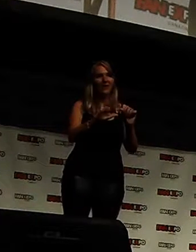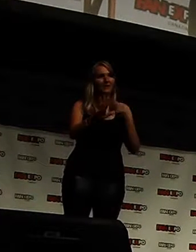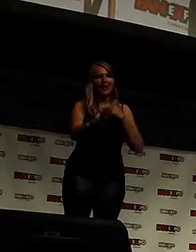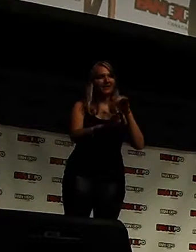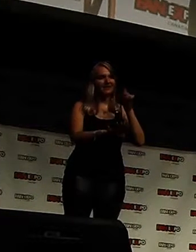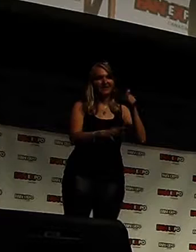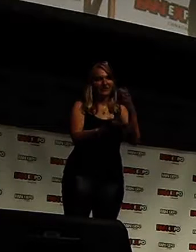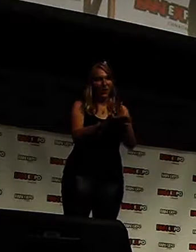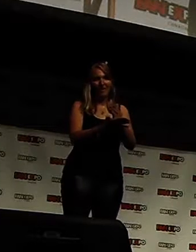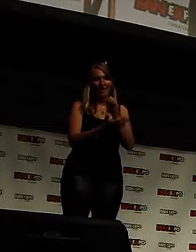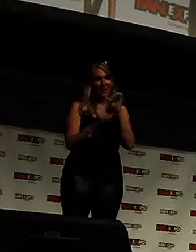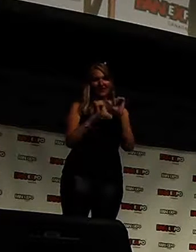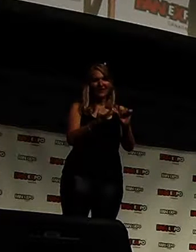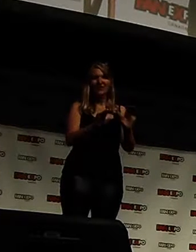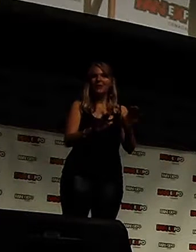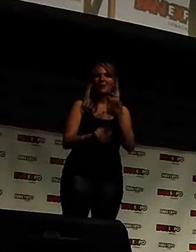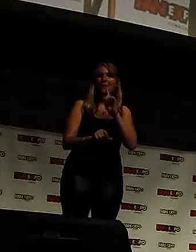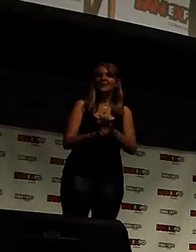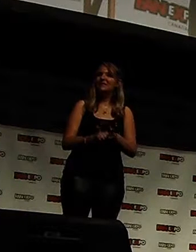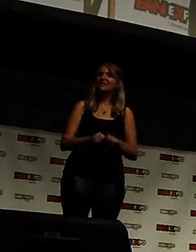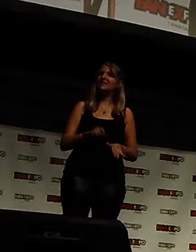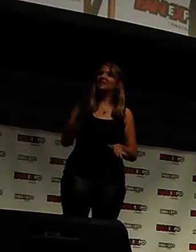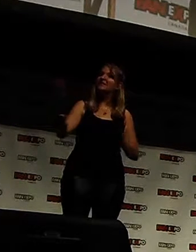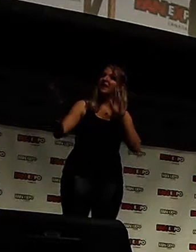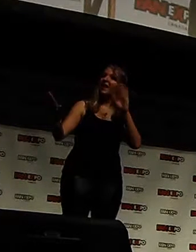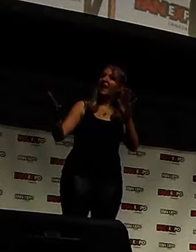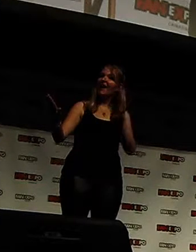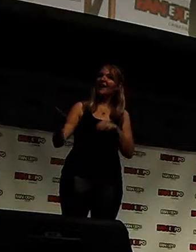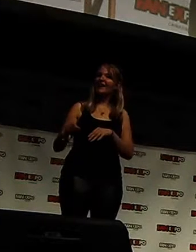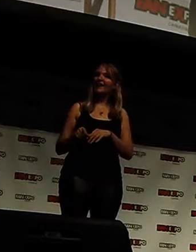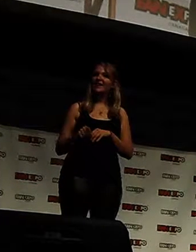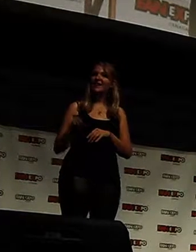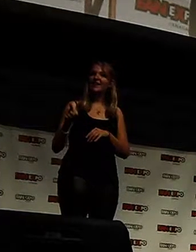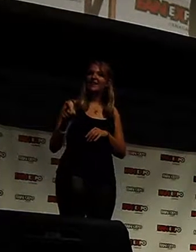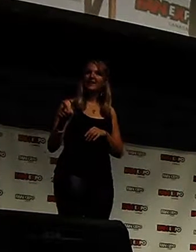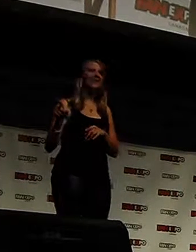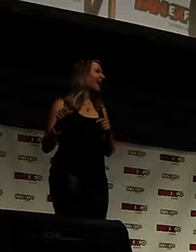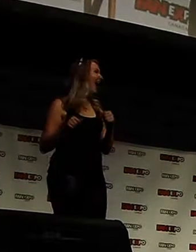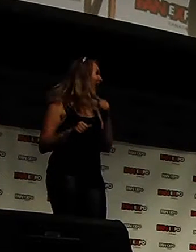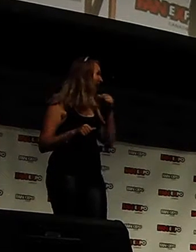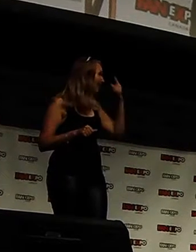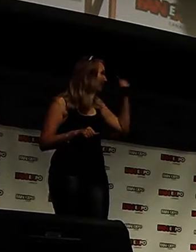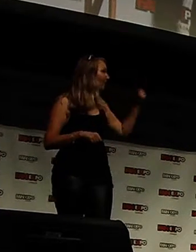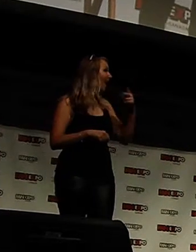accent. Hi there. Hi. Don't worry, I do anything here.